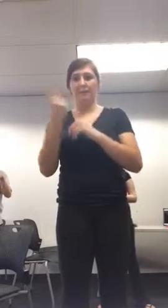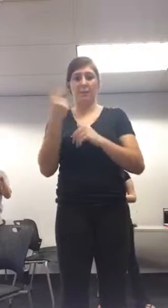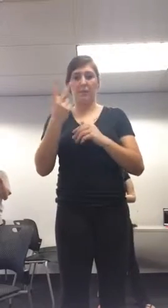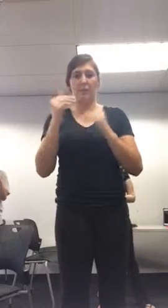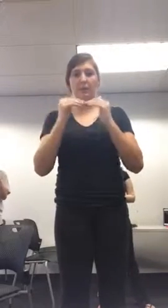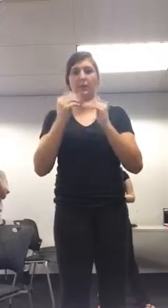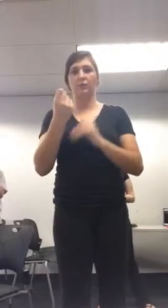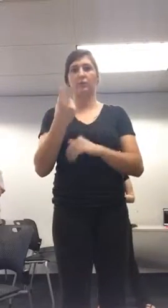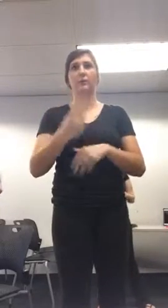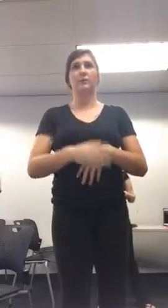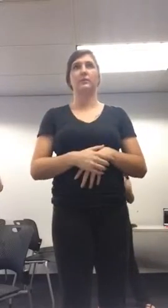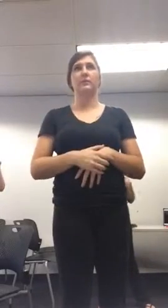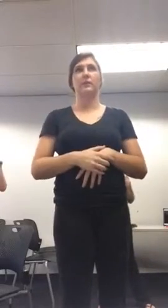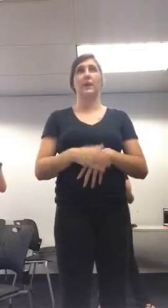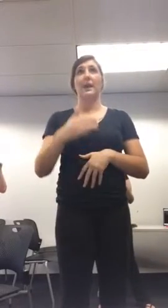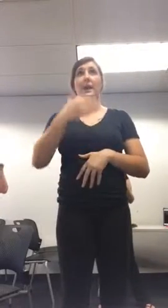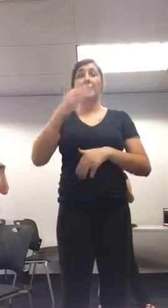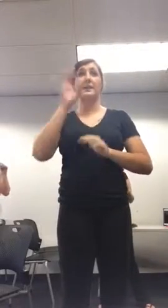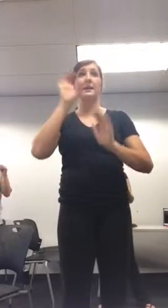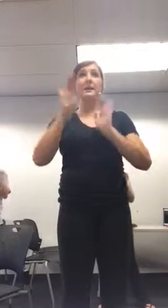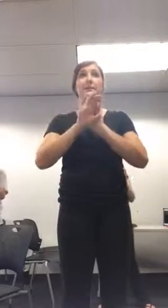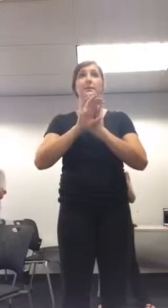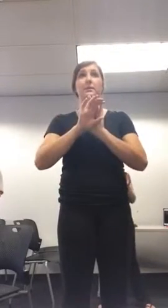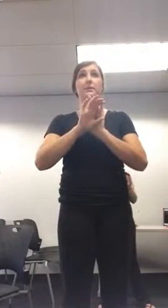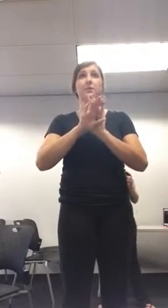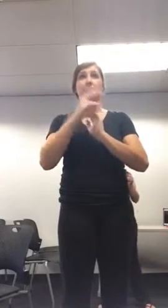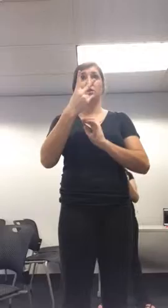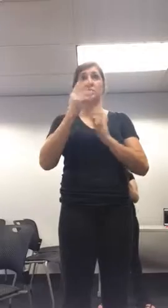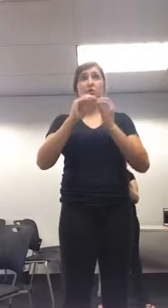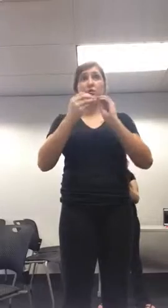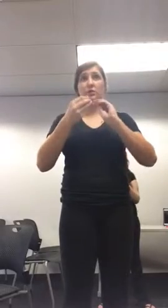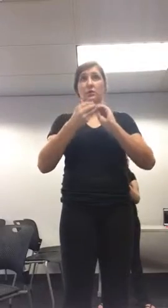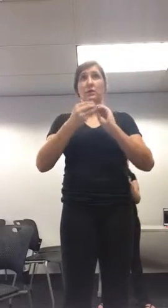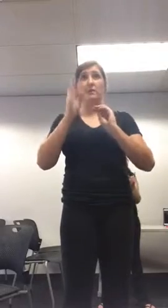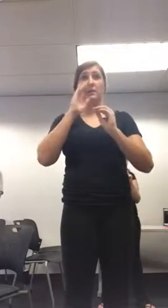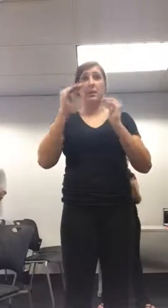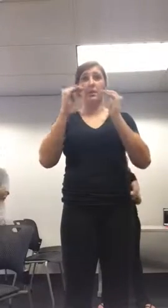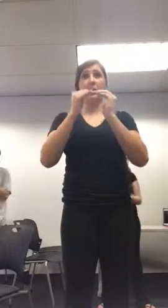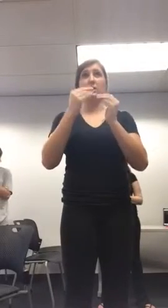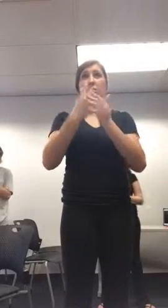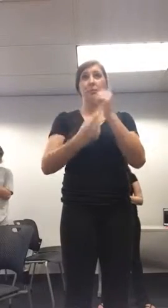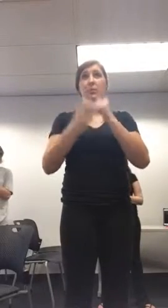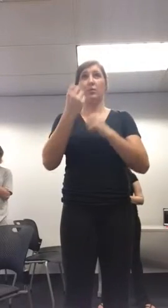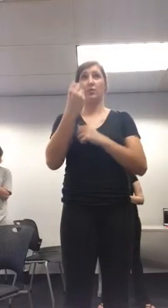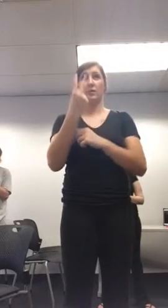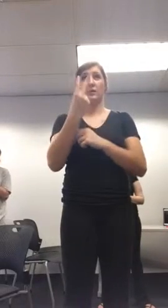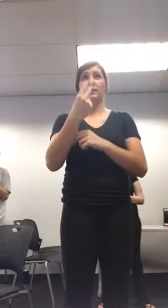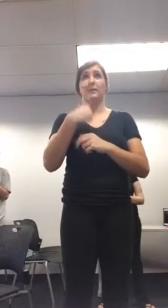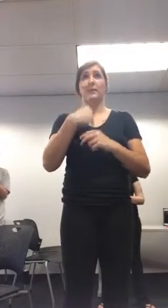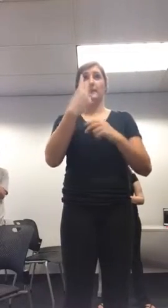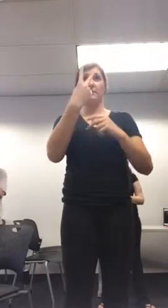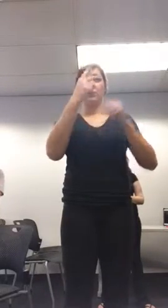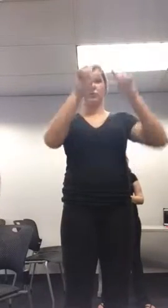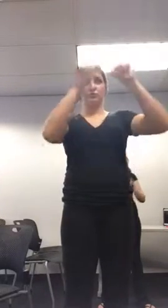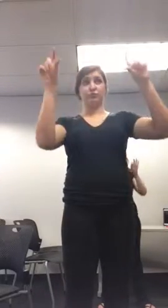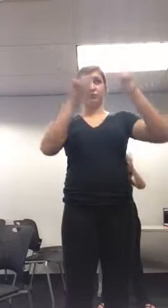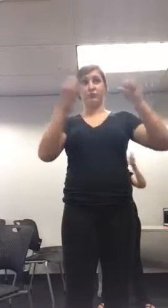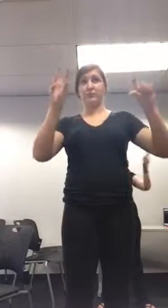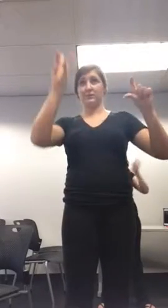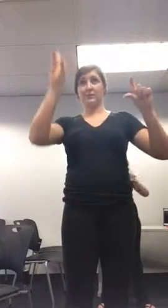approach to multiplication of 2 numbers, giving an answer of 12. 2 rows of 6, or if you like, 6 columns of 2,